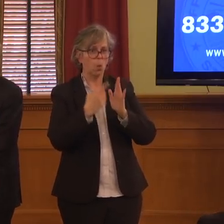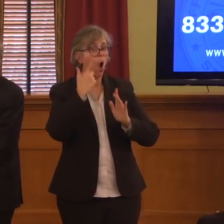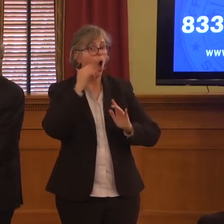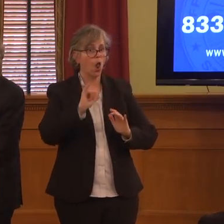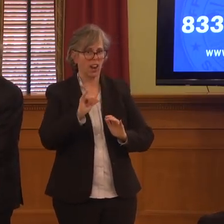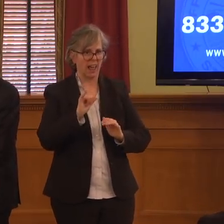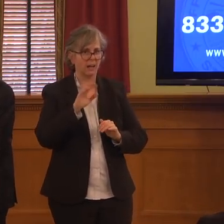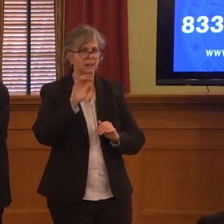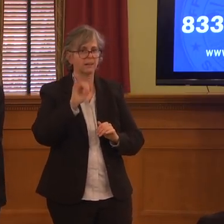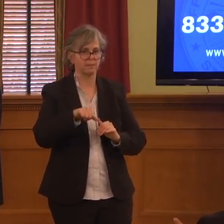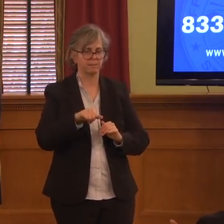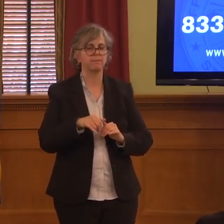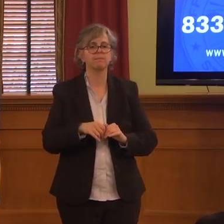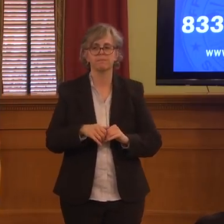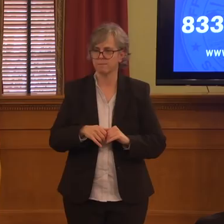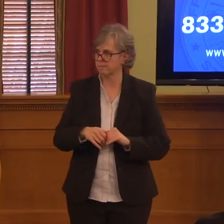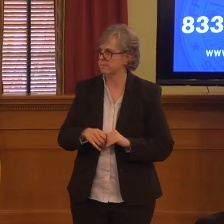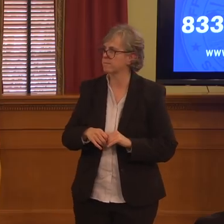this.